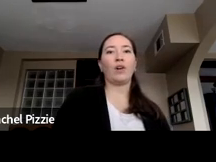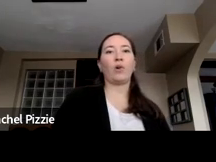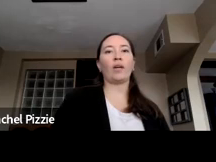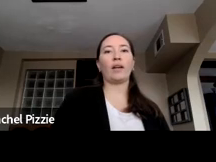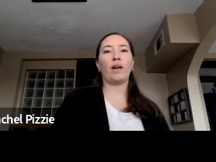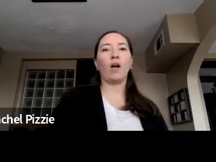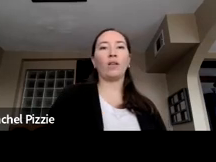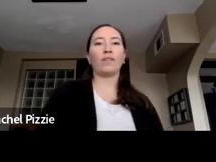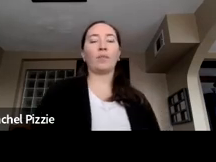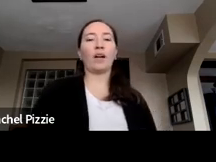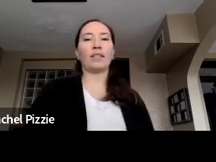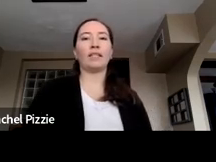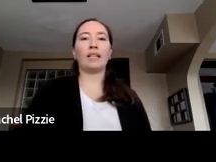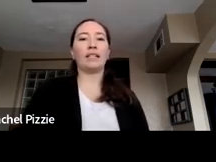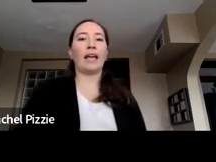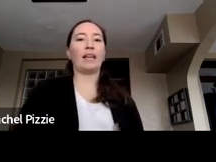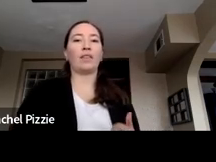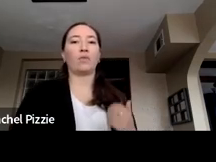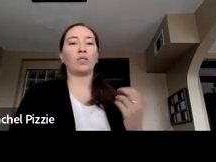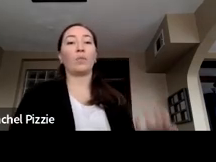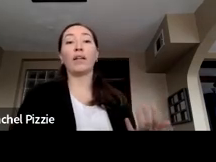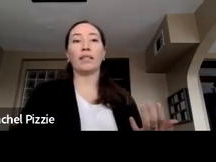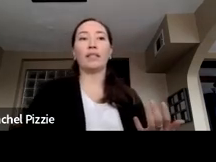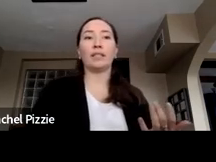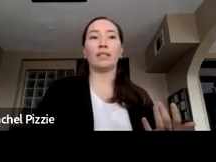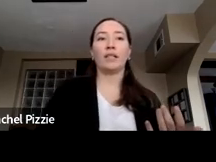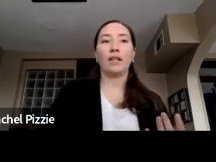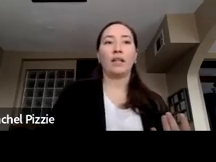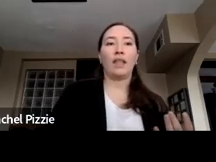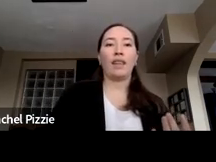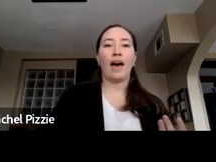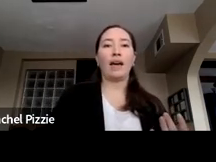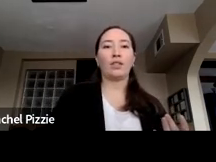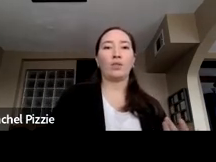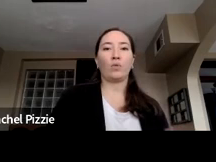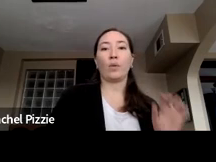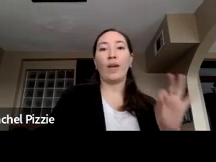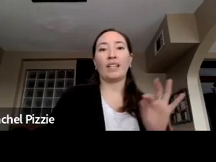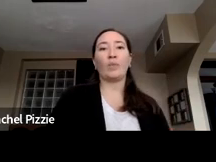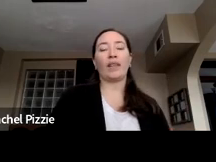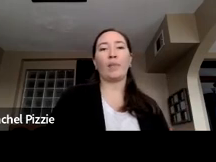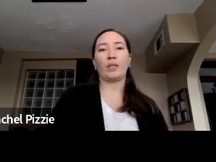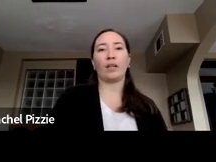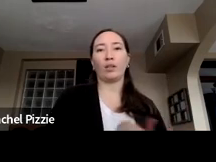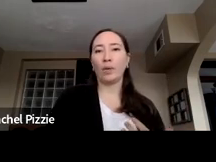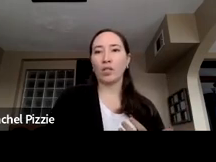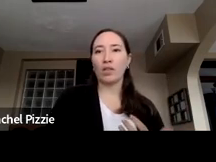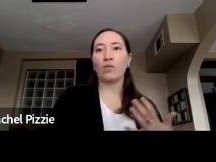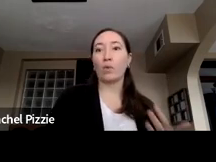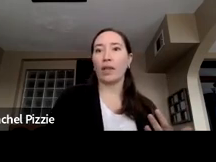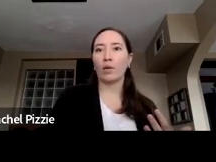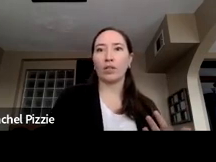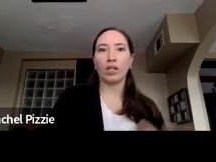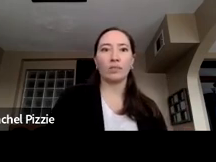And so all of these boxes indicate the responses that were picked by that particular